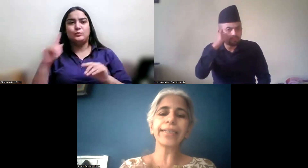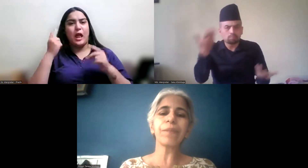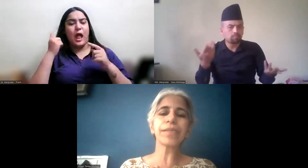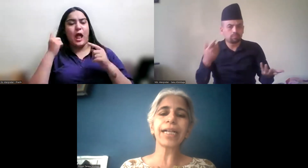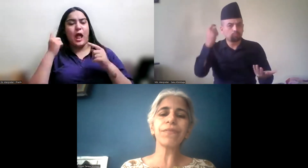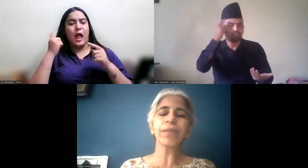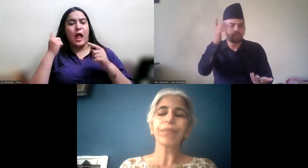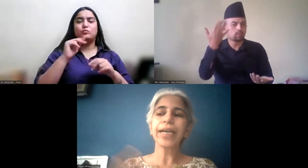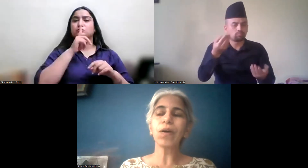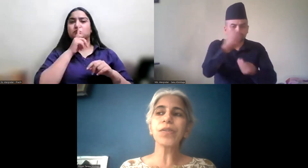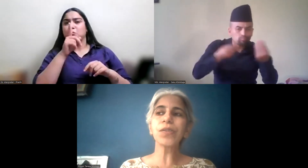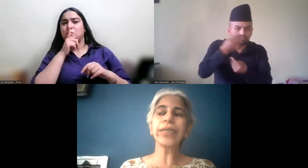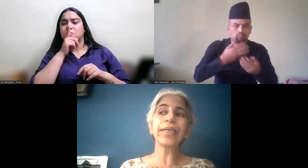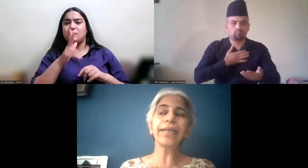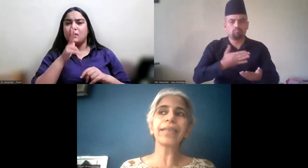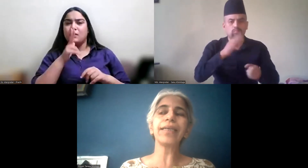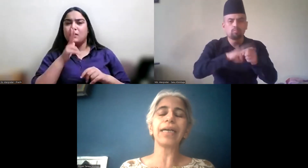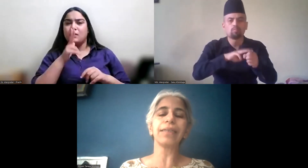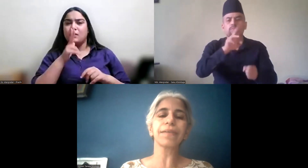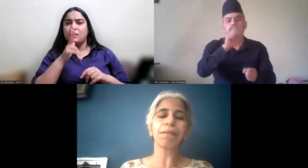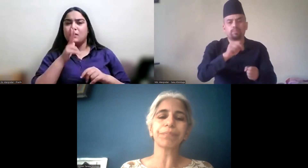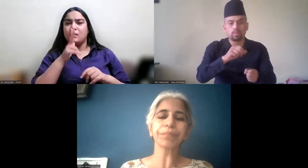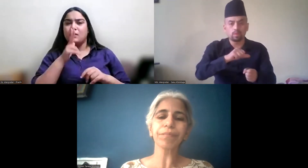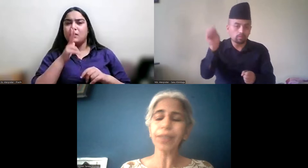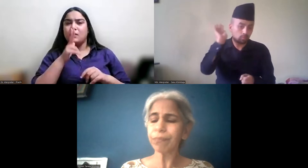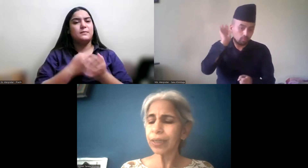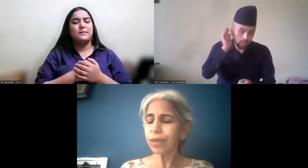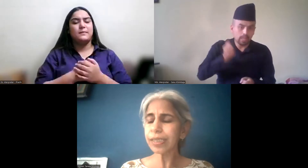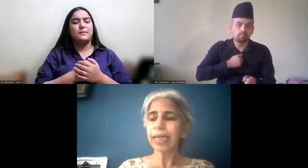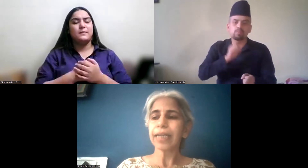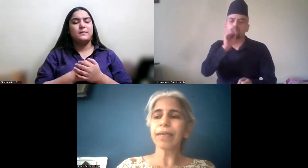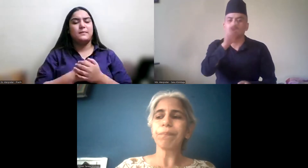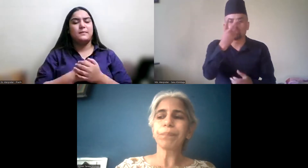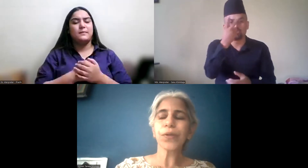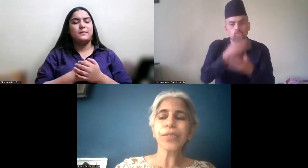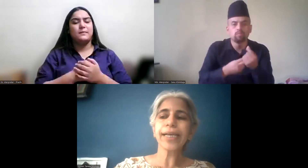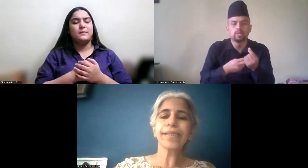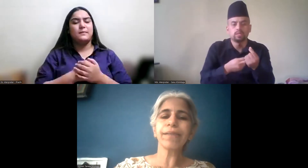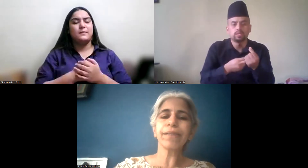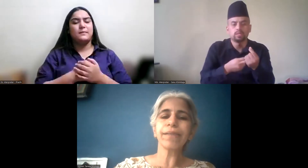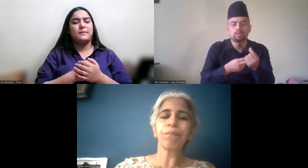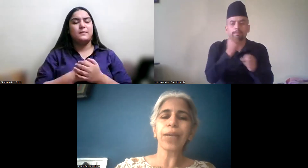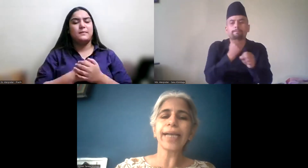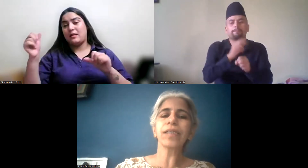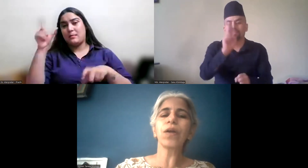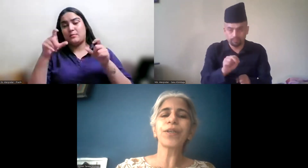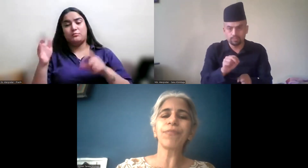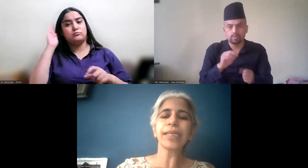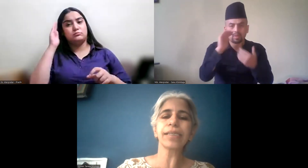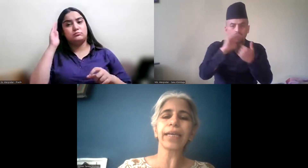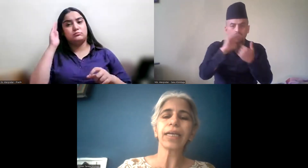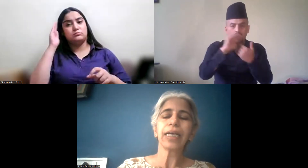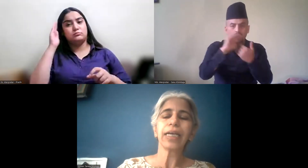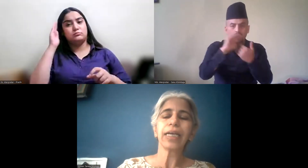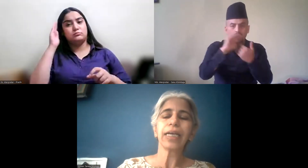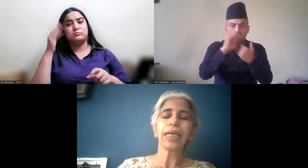hearing themselves, and also in hearing the others? Because the process implies a lot of